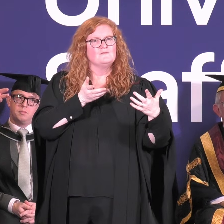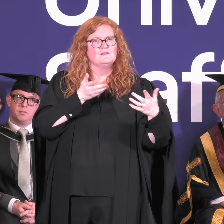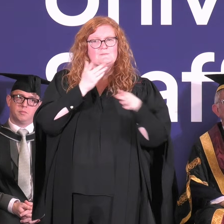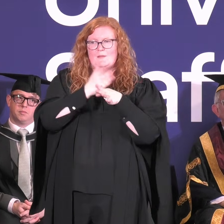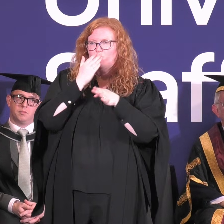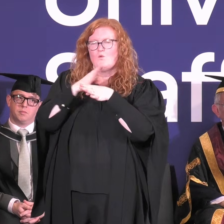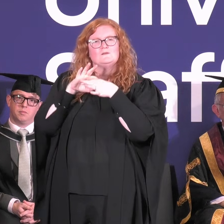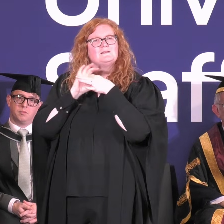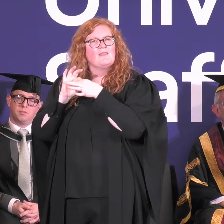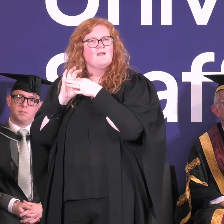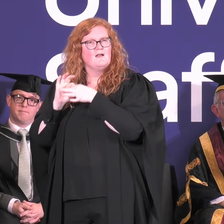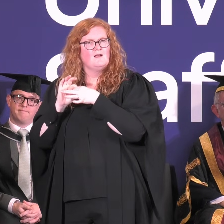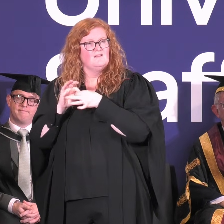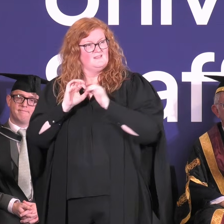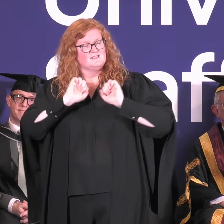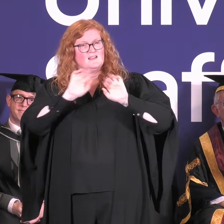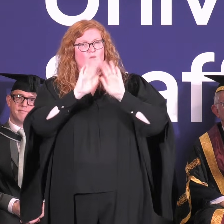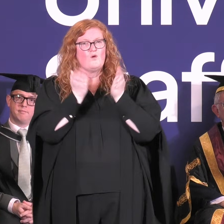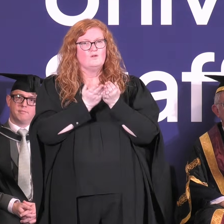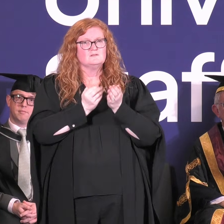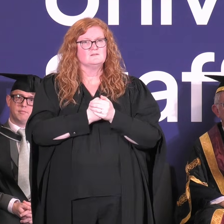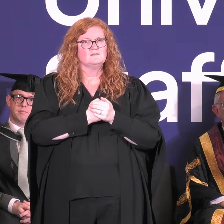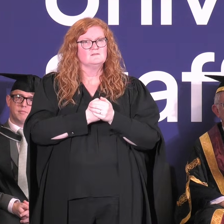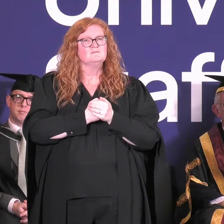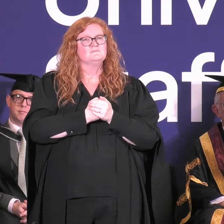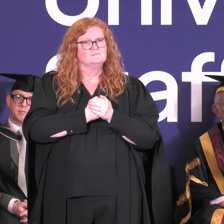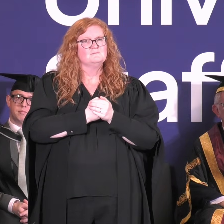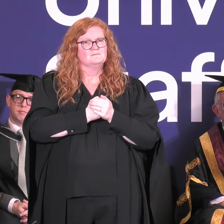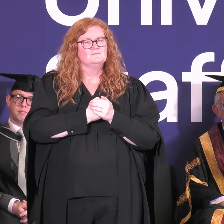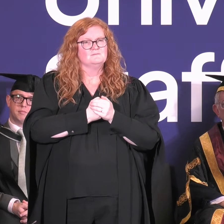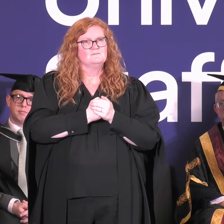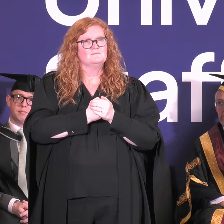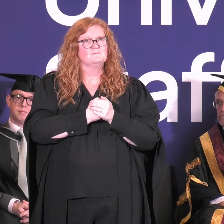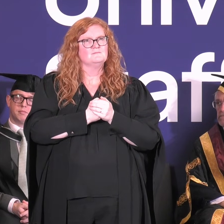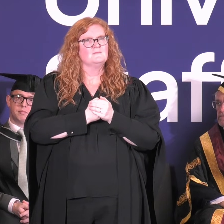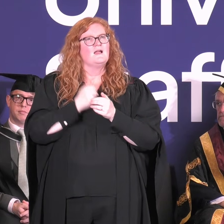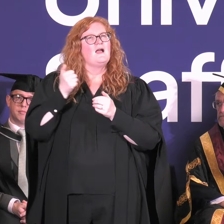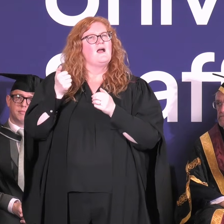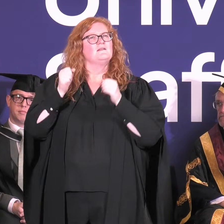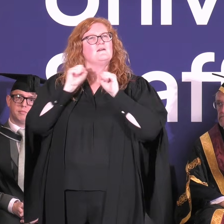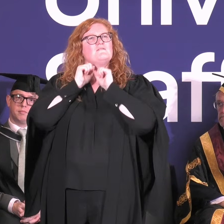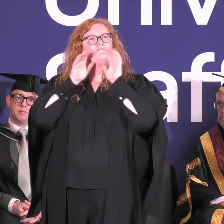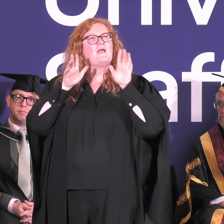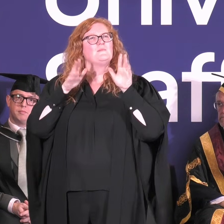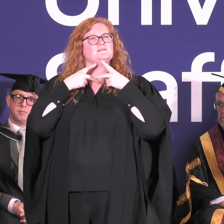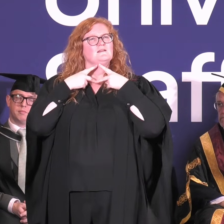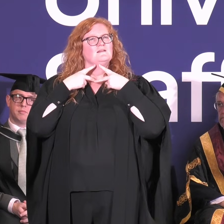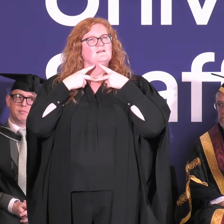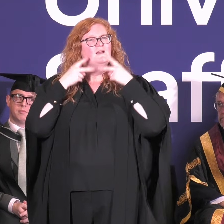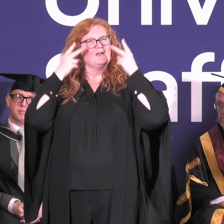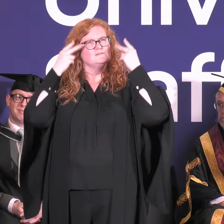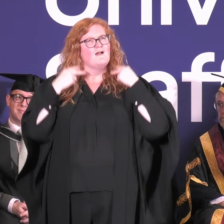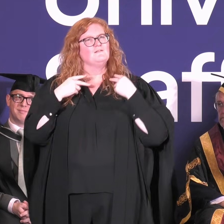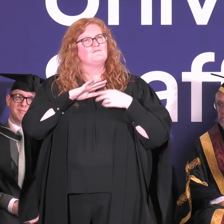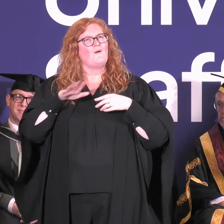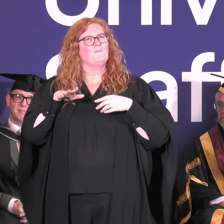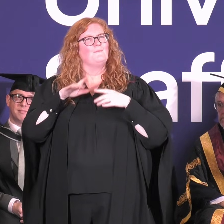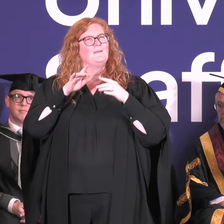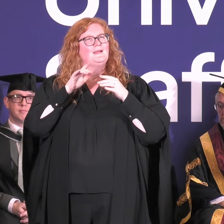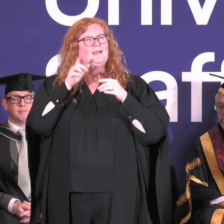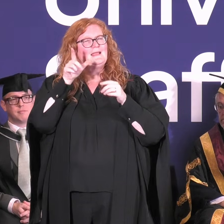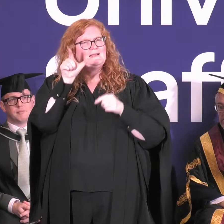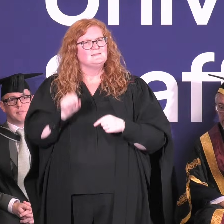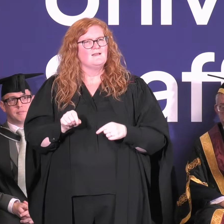that is their universe. And I'll just probably refer to a famous nun from India, you'll know her name, but she